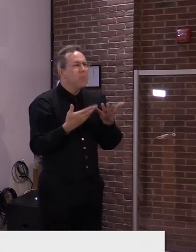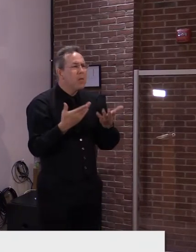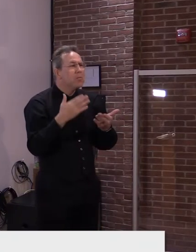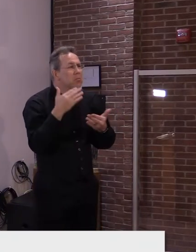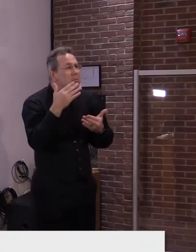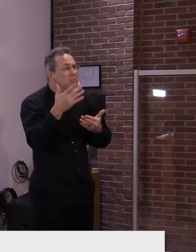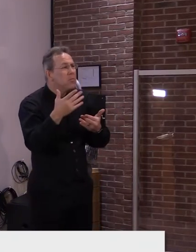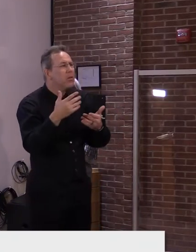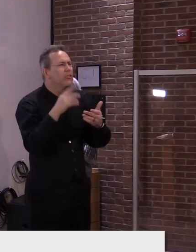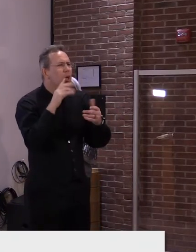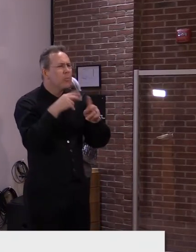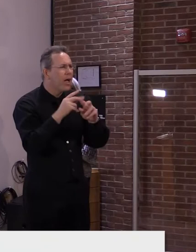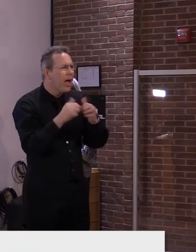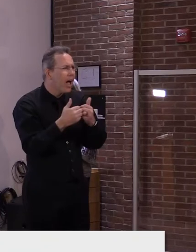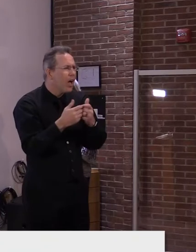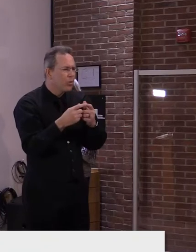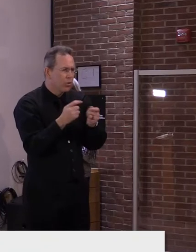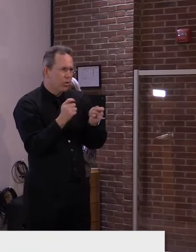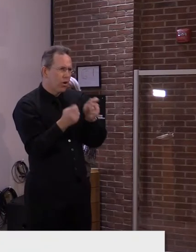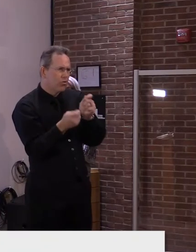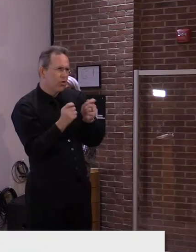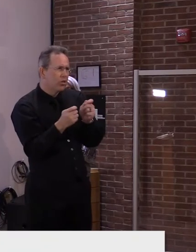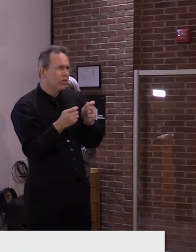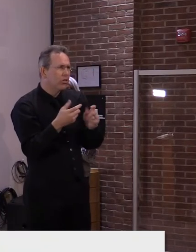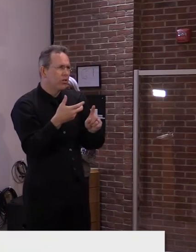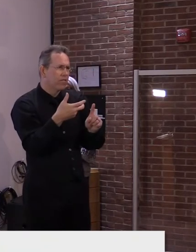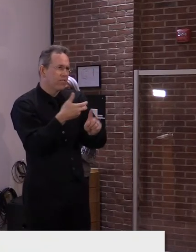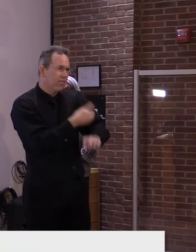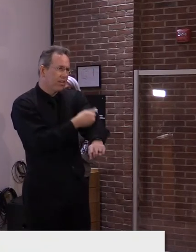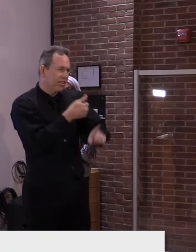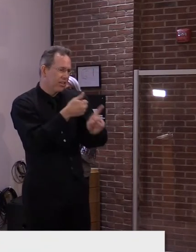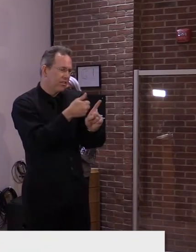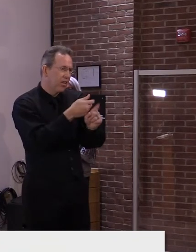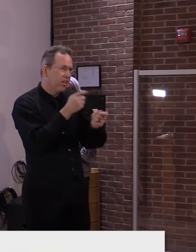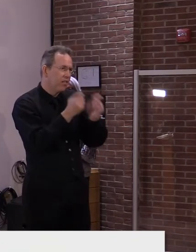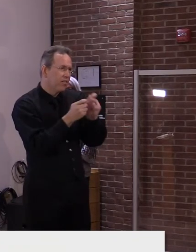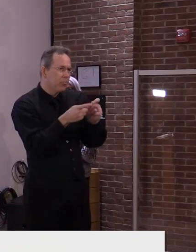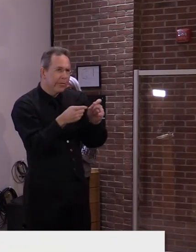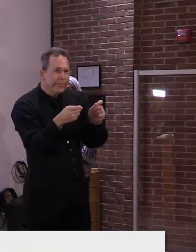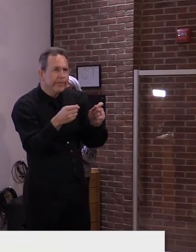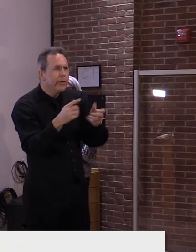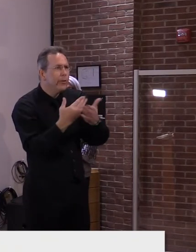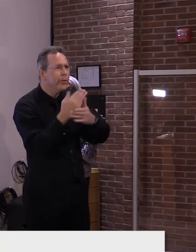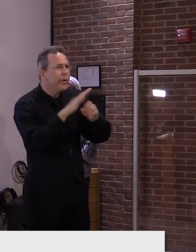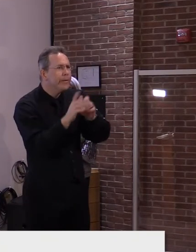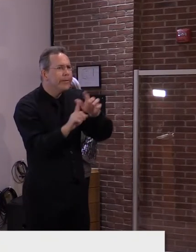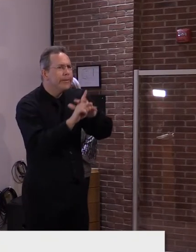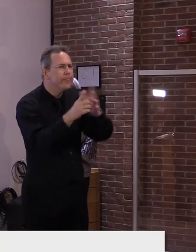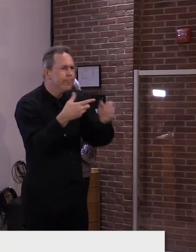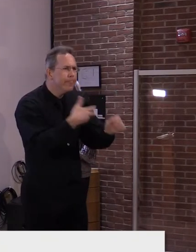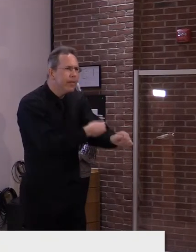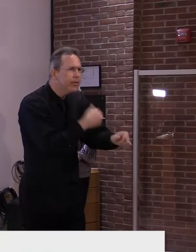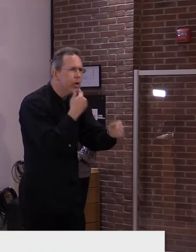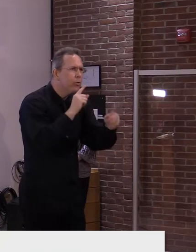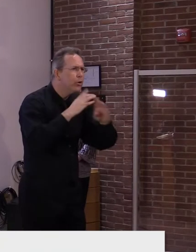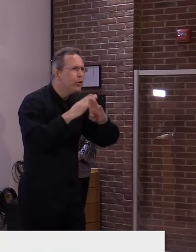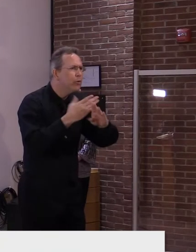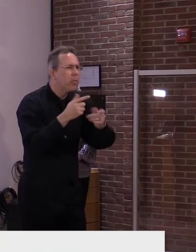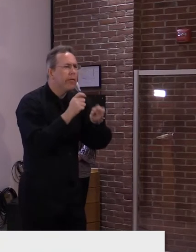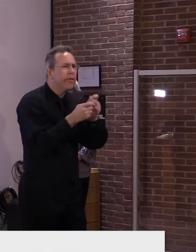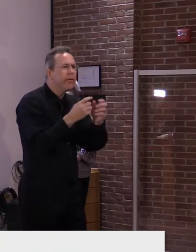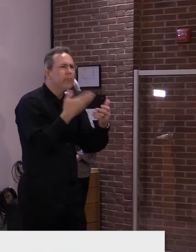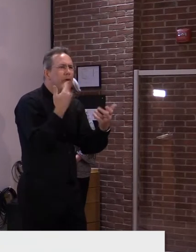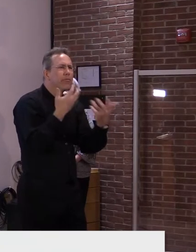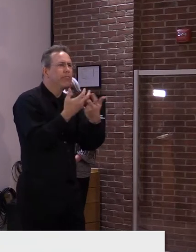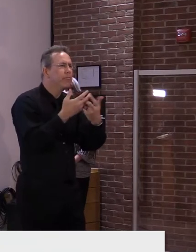this, as I'm calling it, tweaking with, so that the right immunity is given to the person. So if